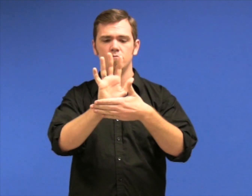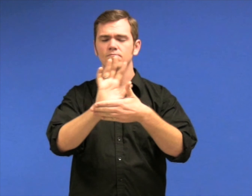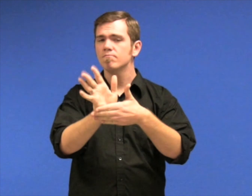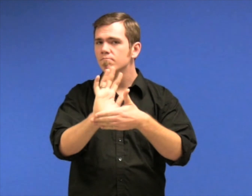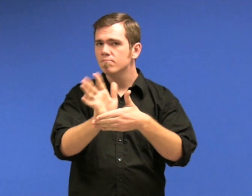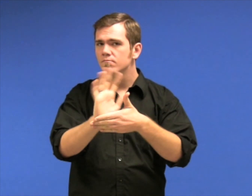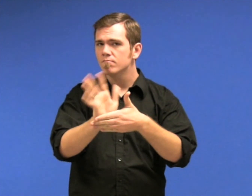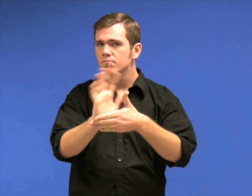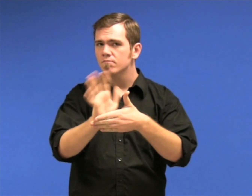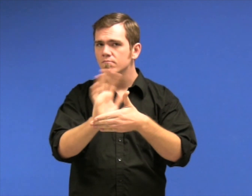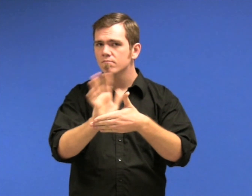Movie.